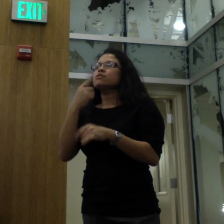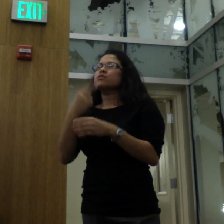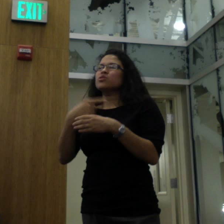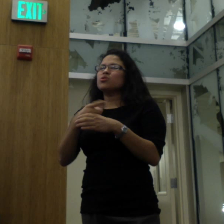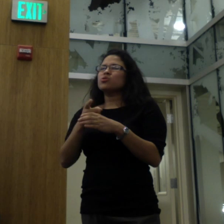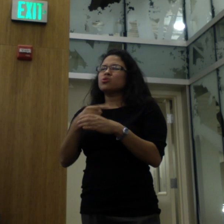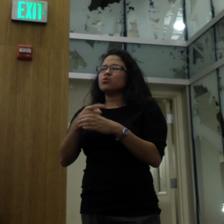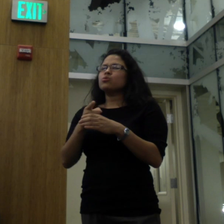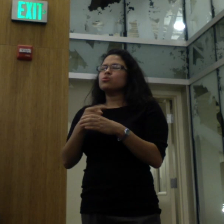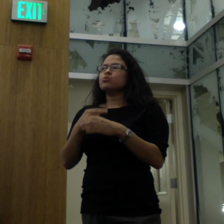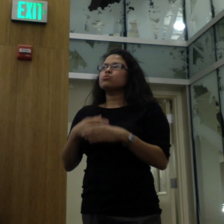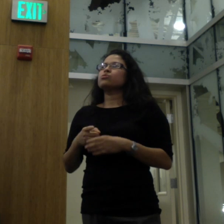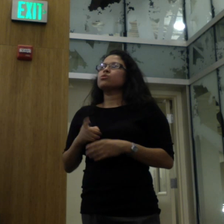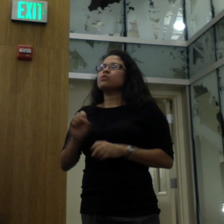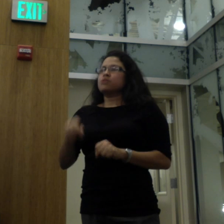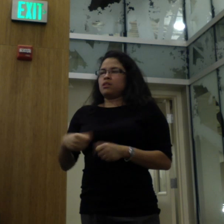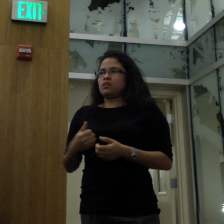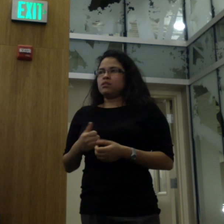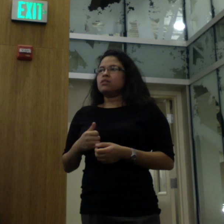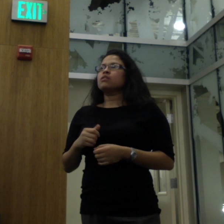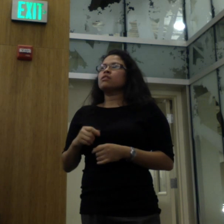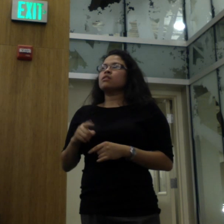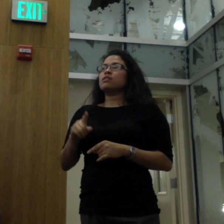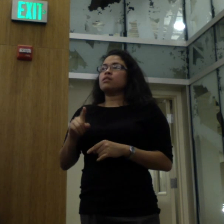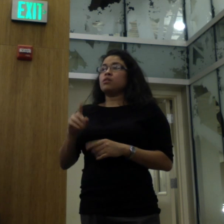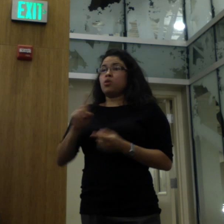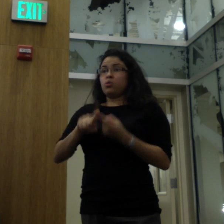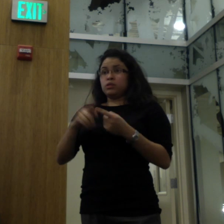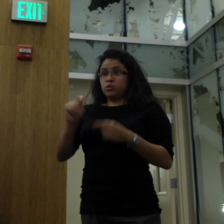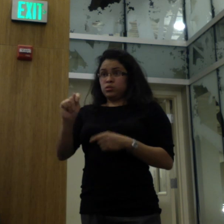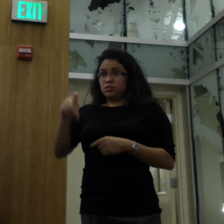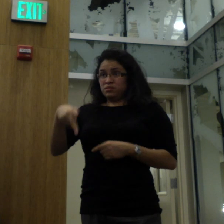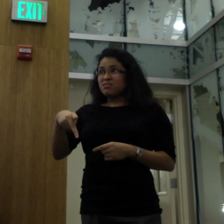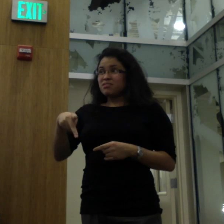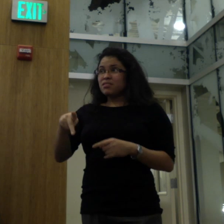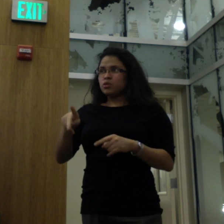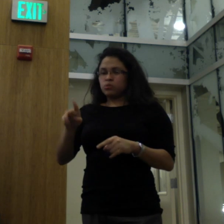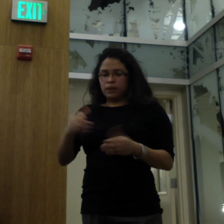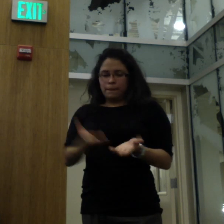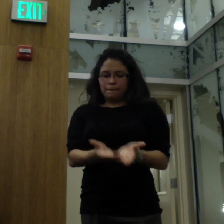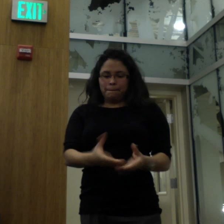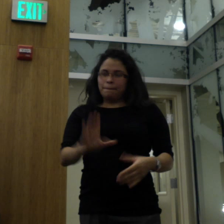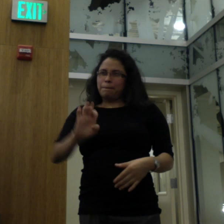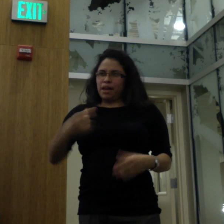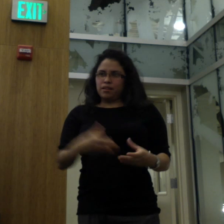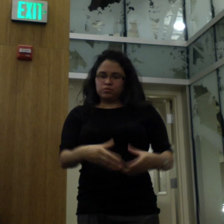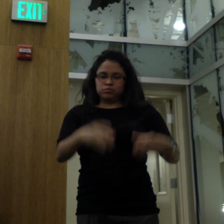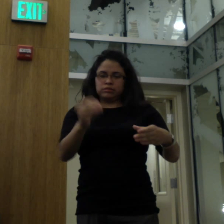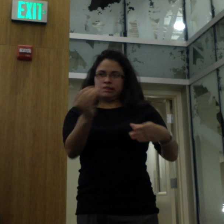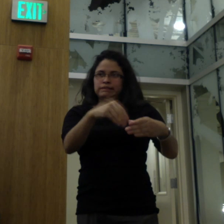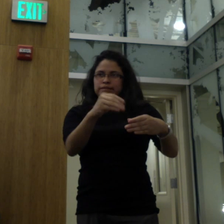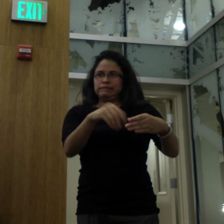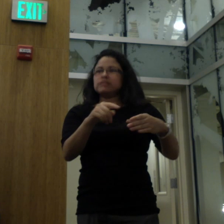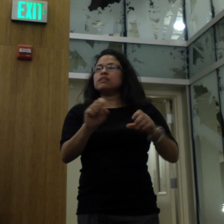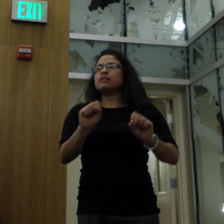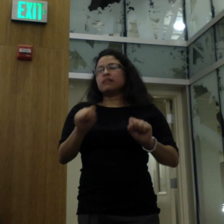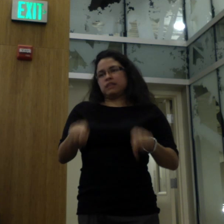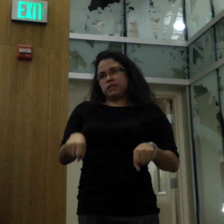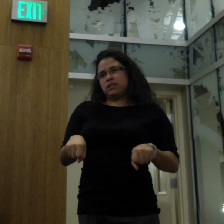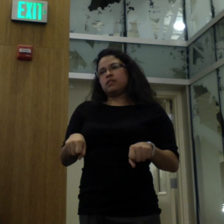can also take one of those garbage bags and you can even, let's say, even though the water's out, you can line